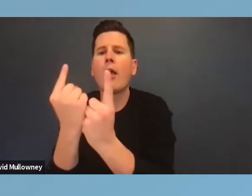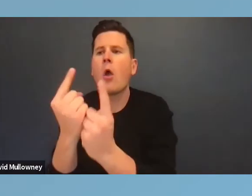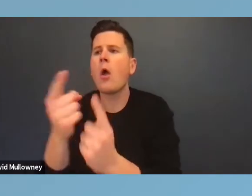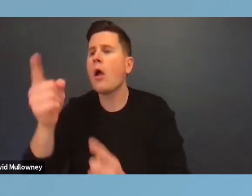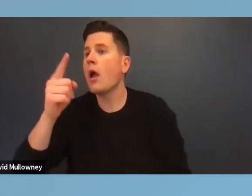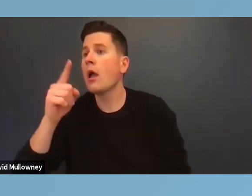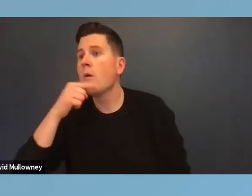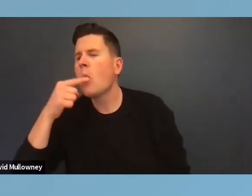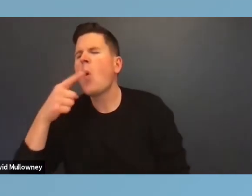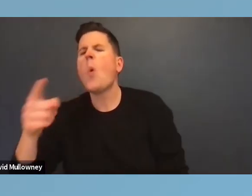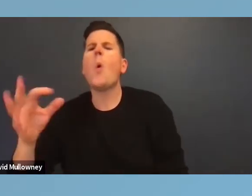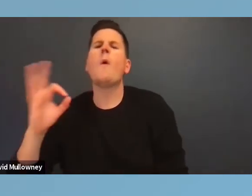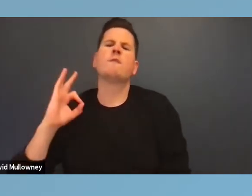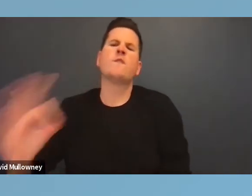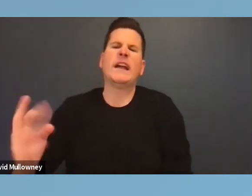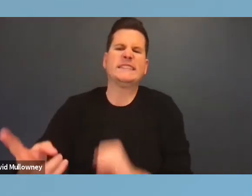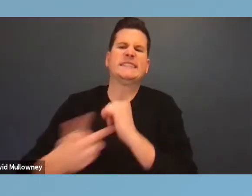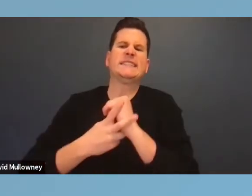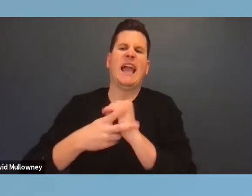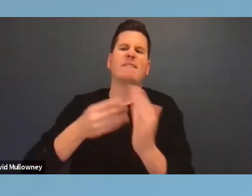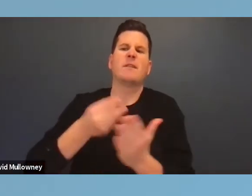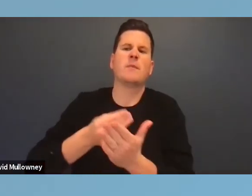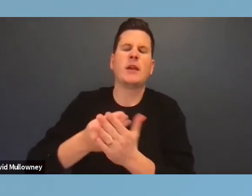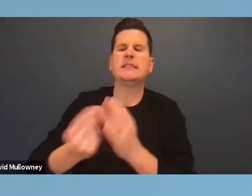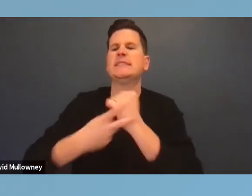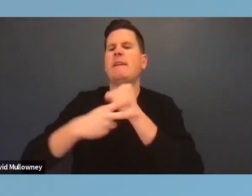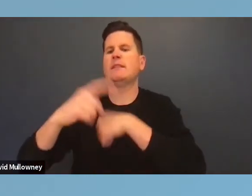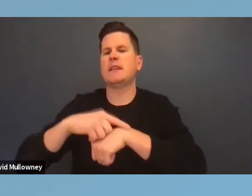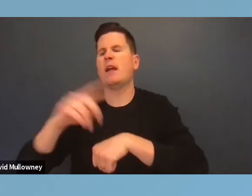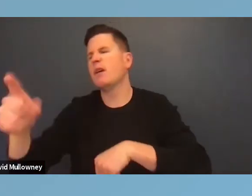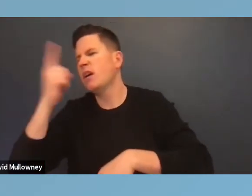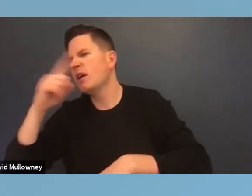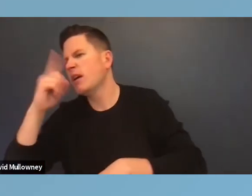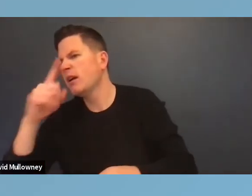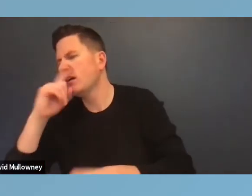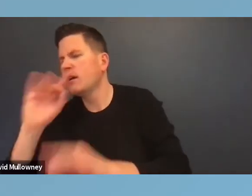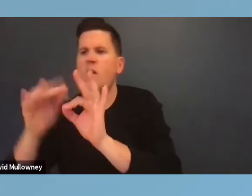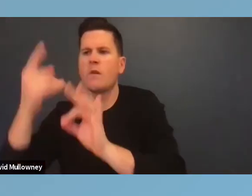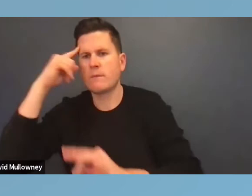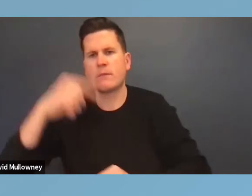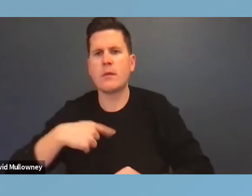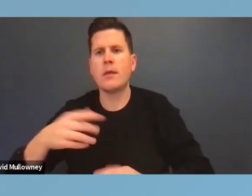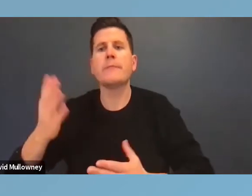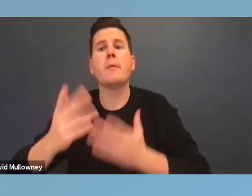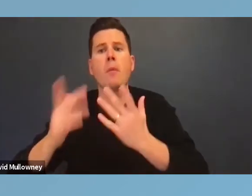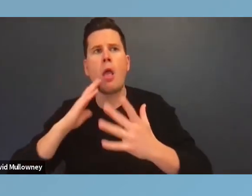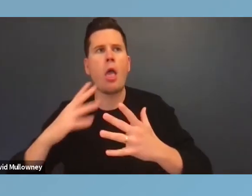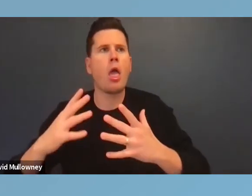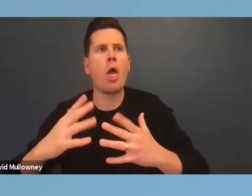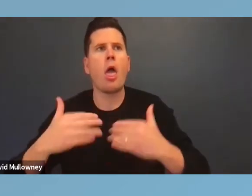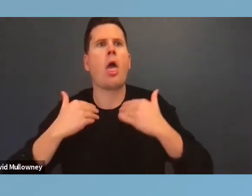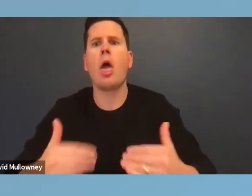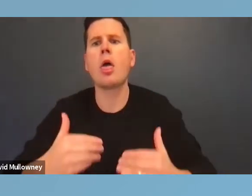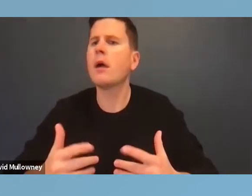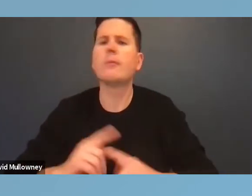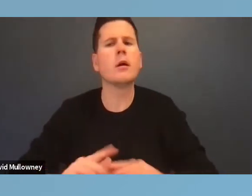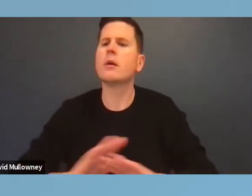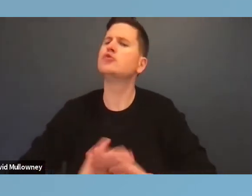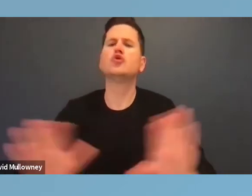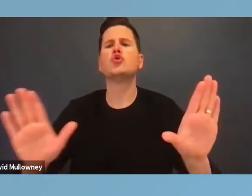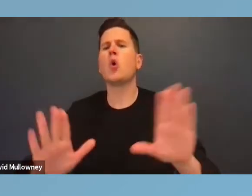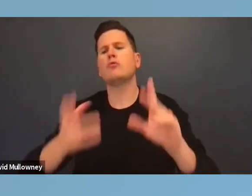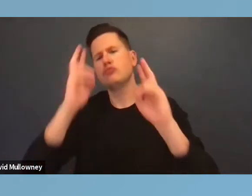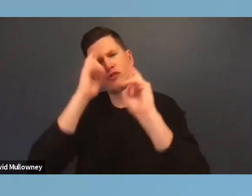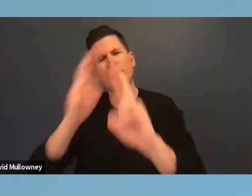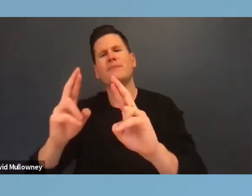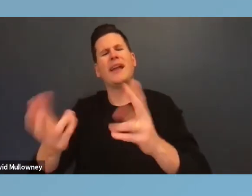son or anyone who comes with them who's hearing and you think, oh, I'll save money, do you mind interpreting for me? That person